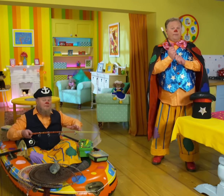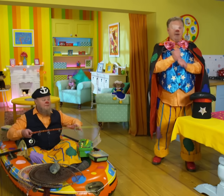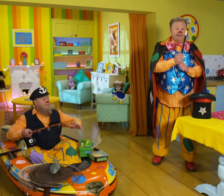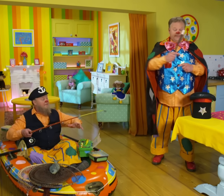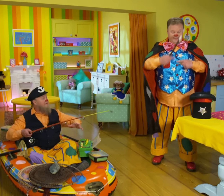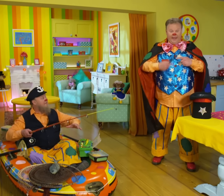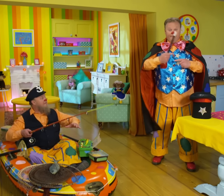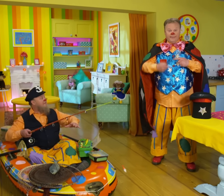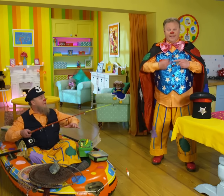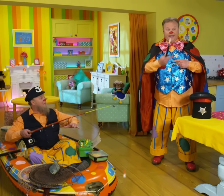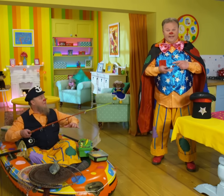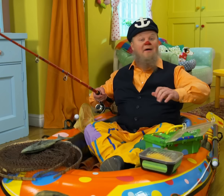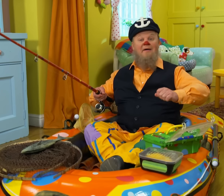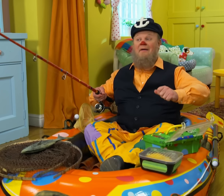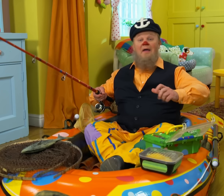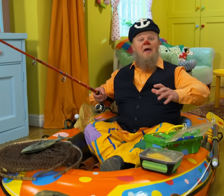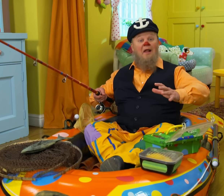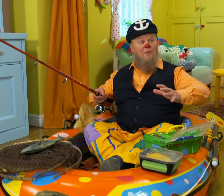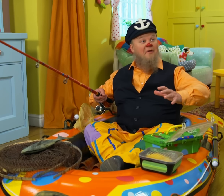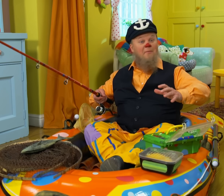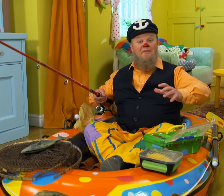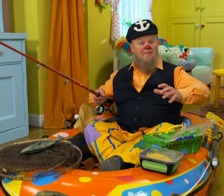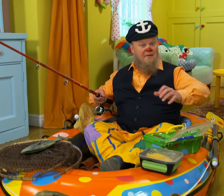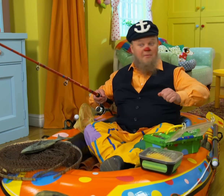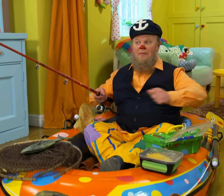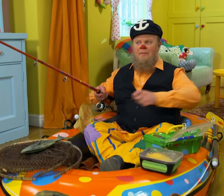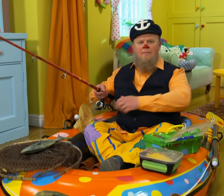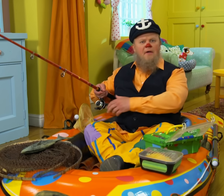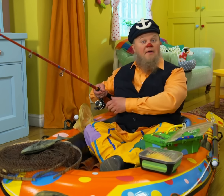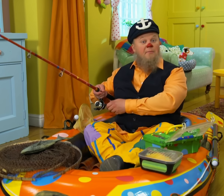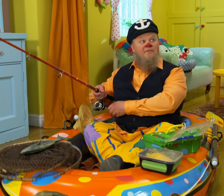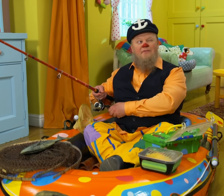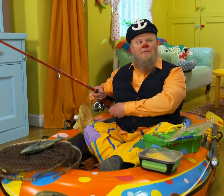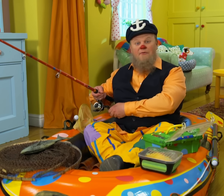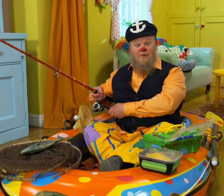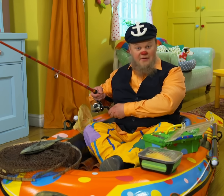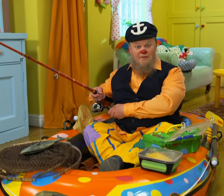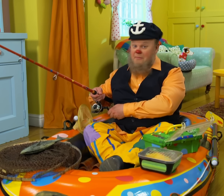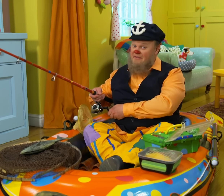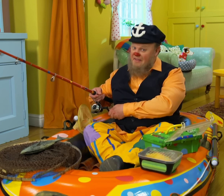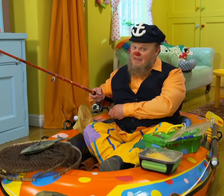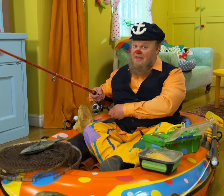Fisherman Tumble. Oh, hello there, Mr. Tumble. I was just fishing for my tea.